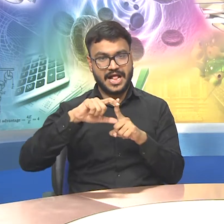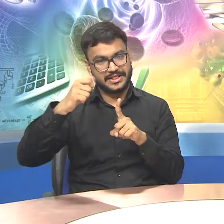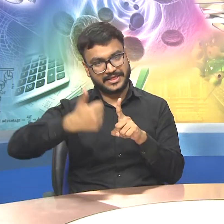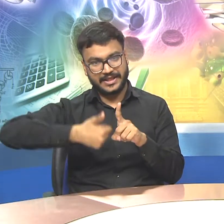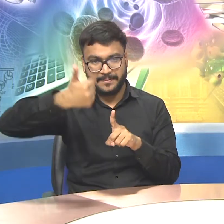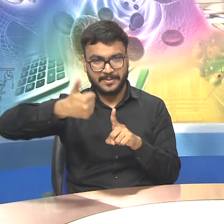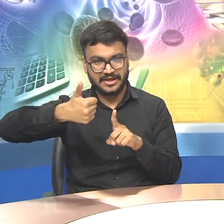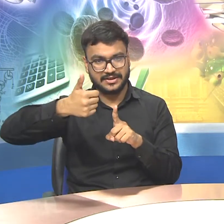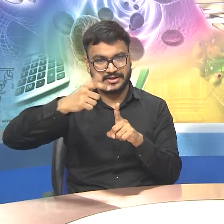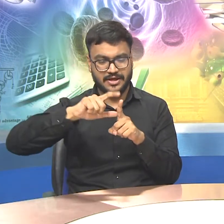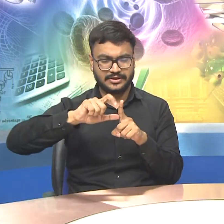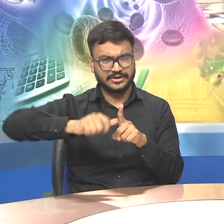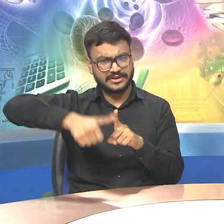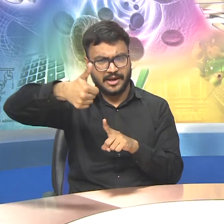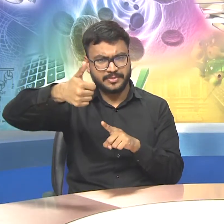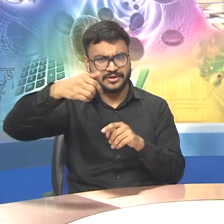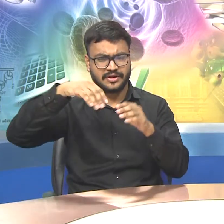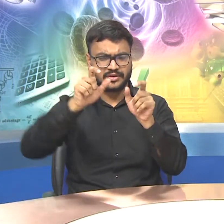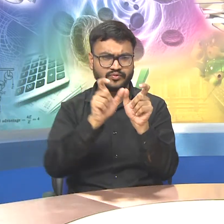first one is director,